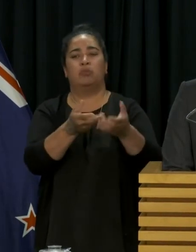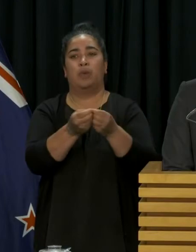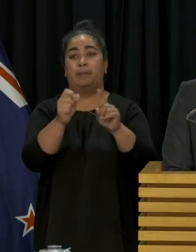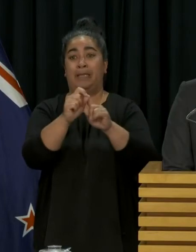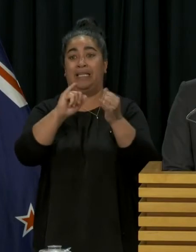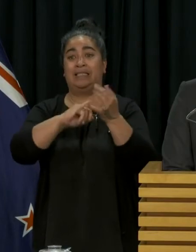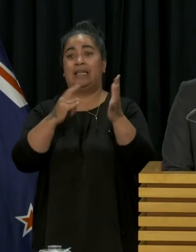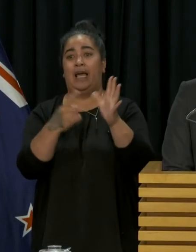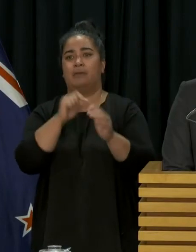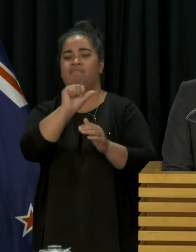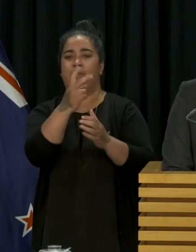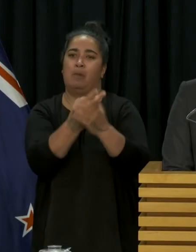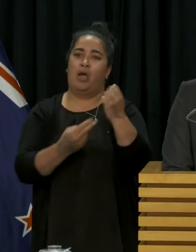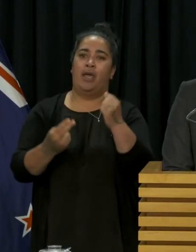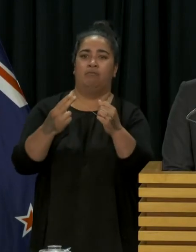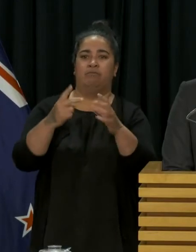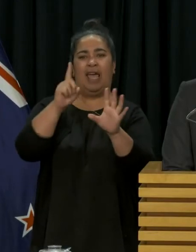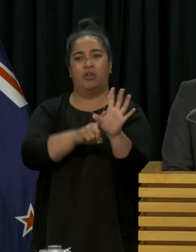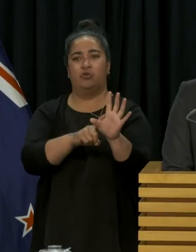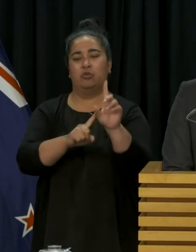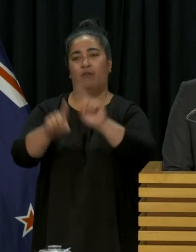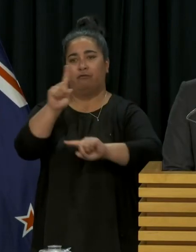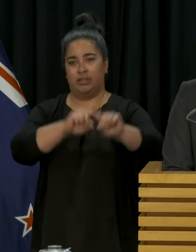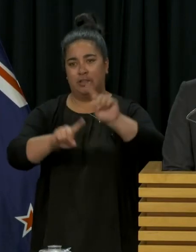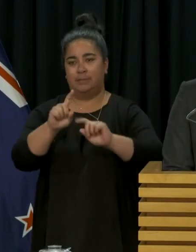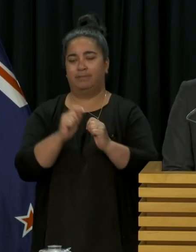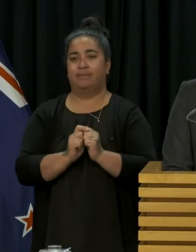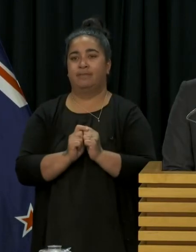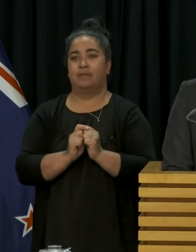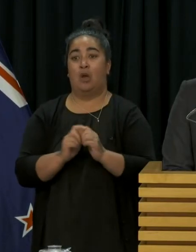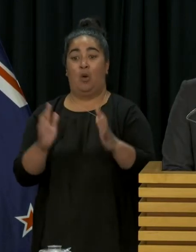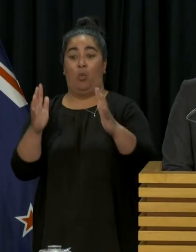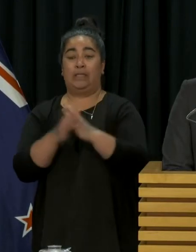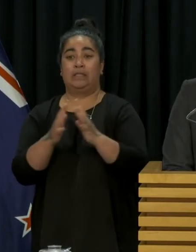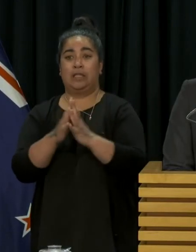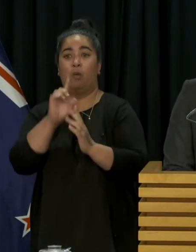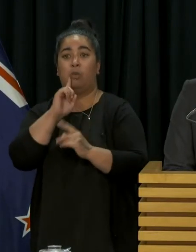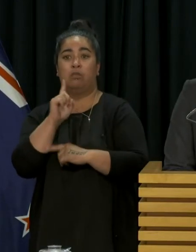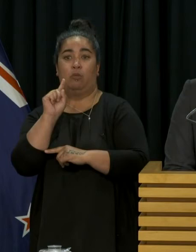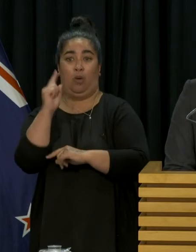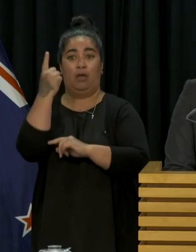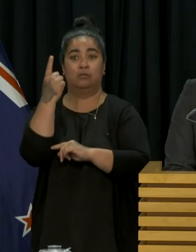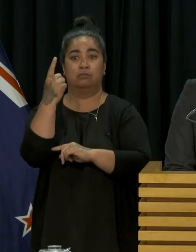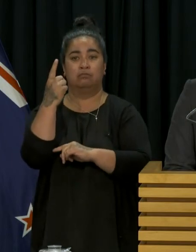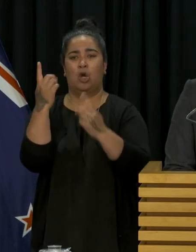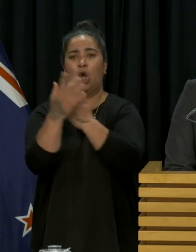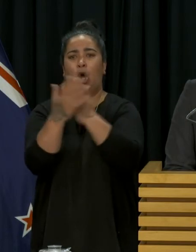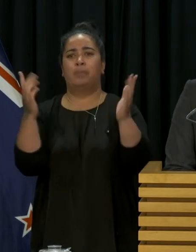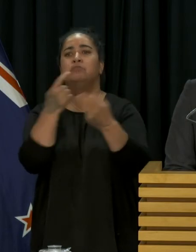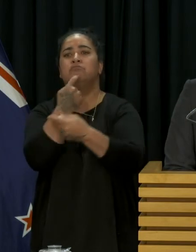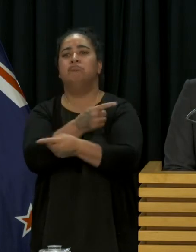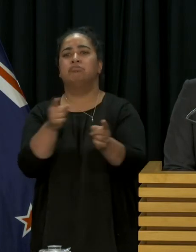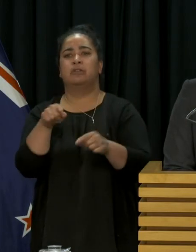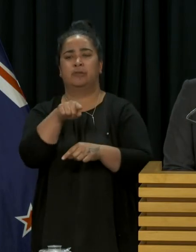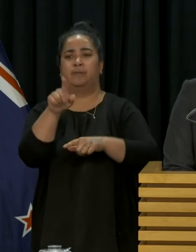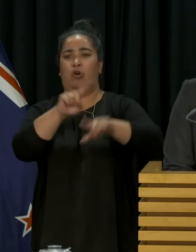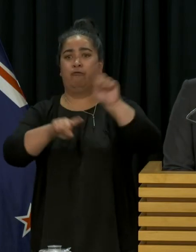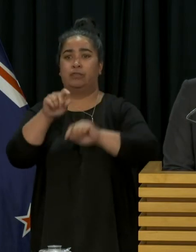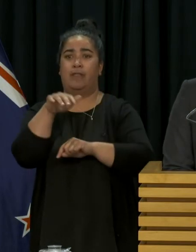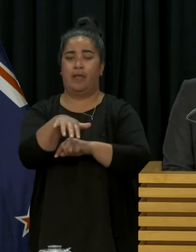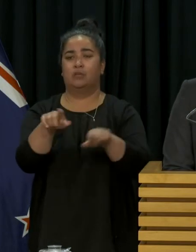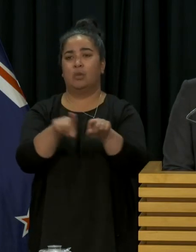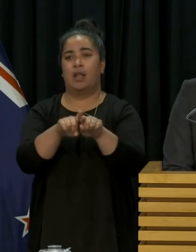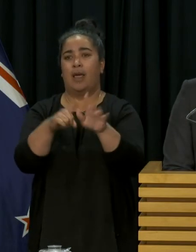Conference. On Wednesday, I am in Auckland, where I'll give the opening address to the Infrastructure New Zealand Conference. I will also meet with the APEC